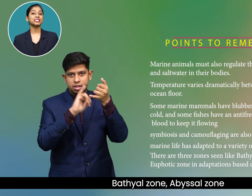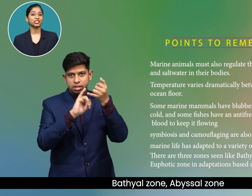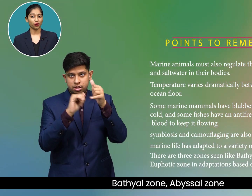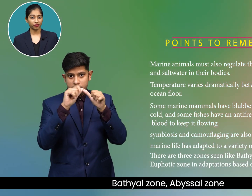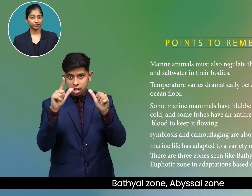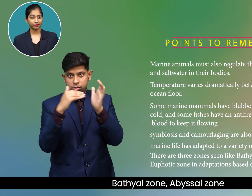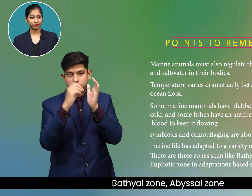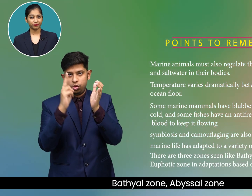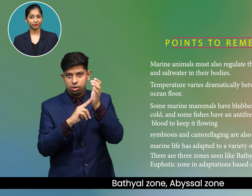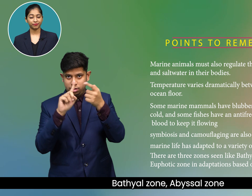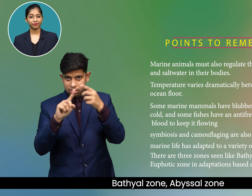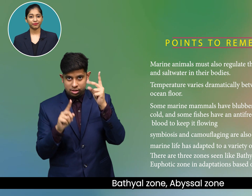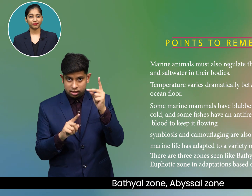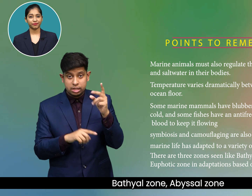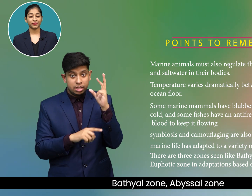abyssal zone